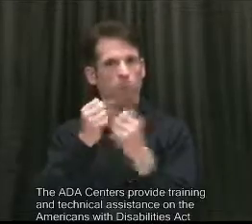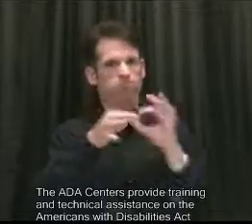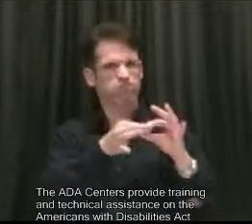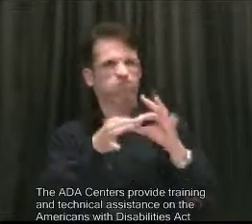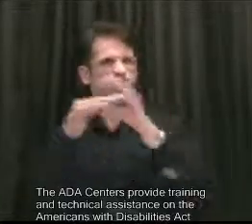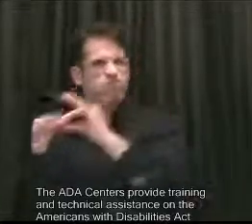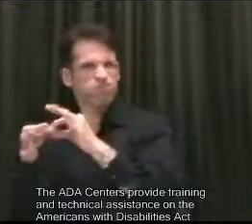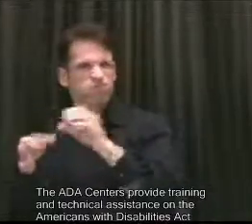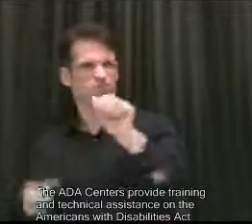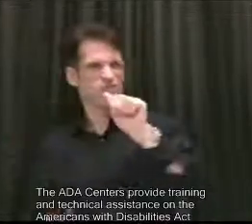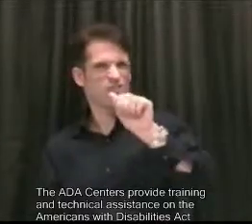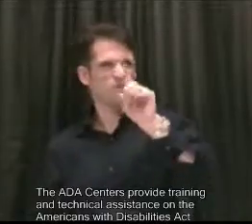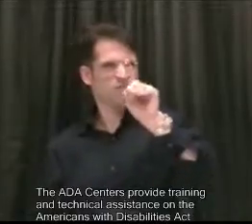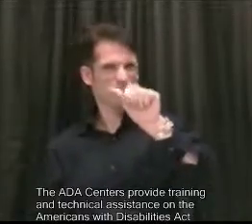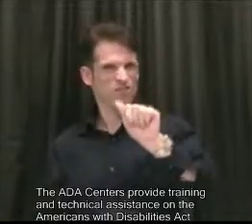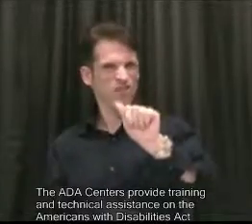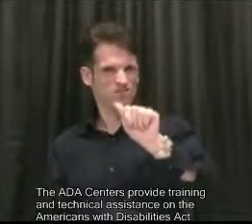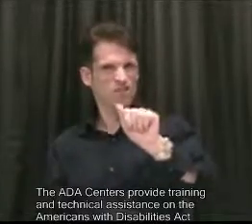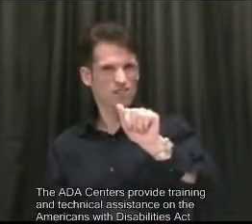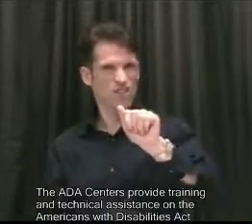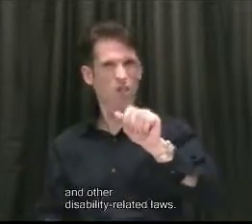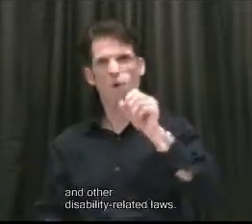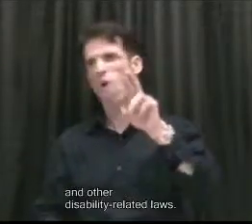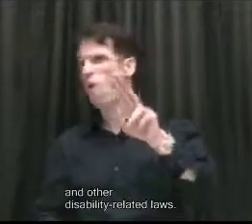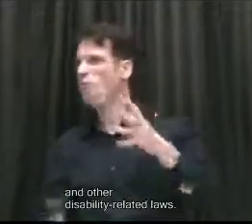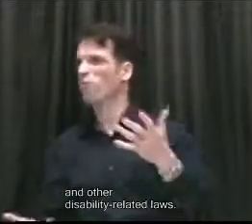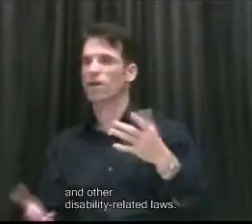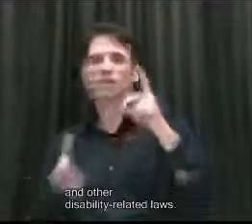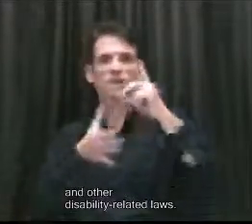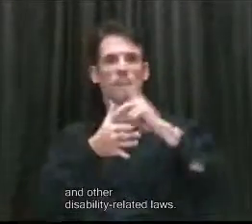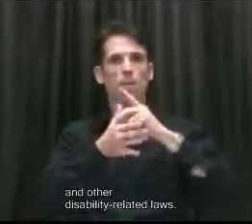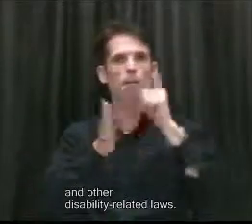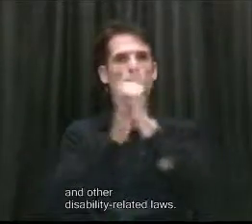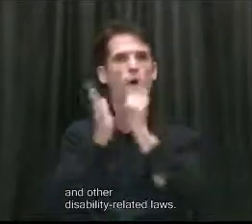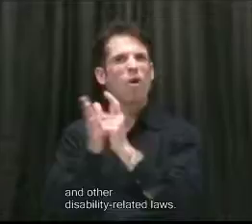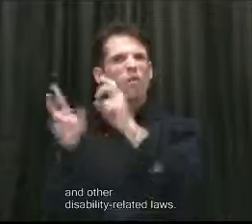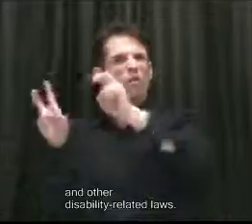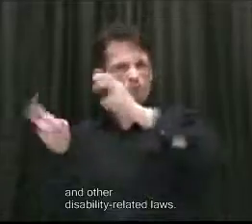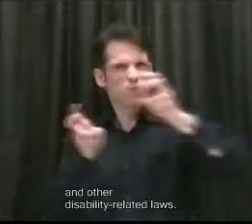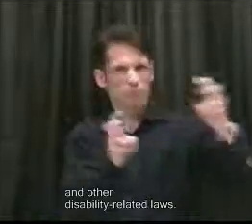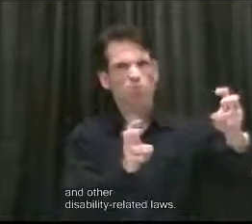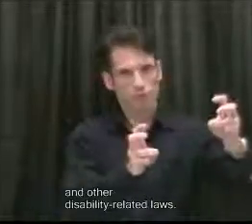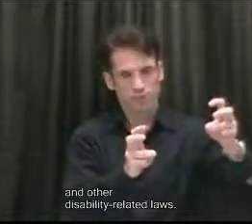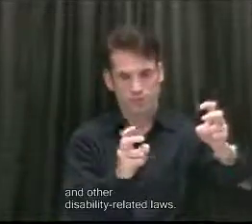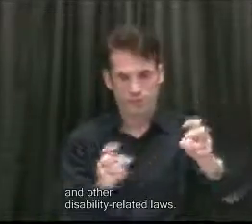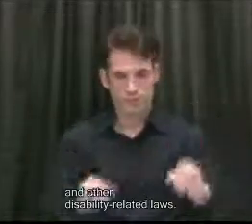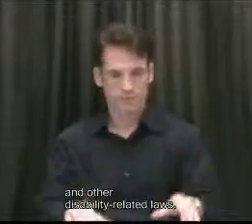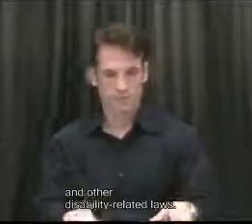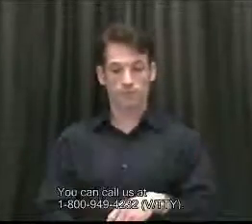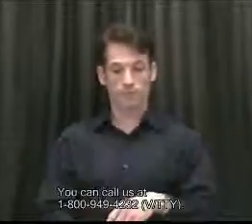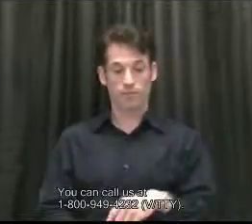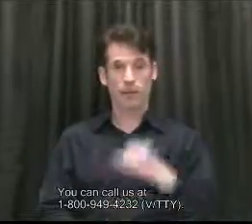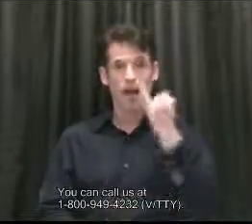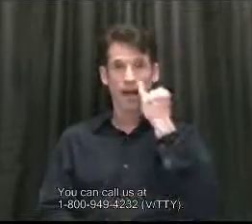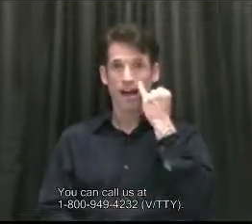Americans with Disabilities Act and other disability-related laws. You can call us at